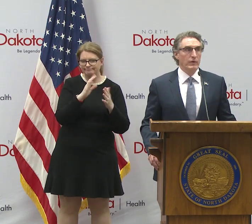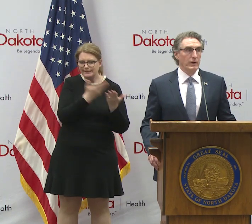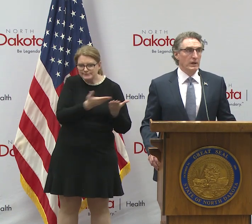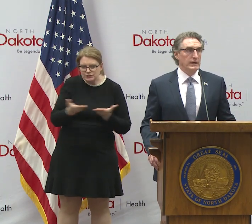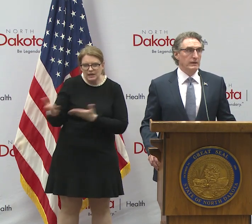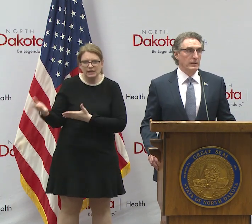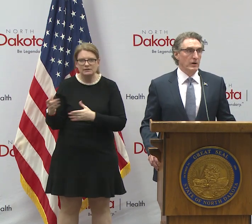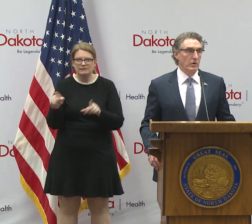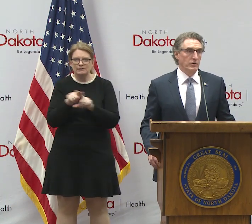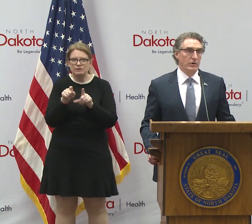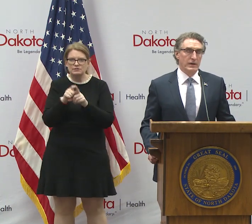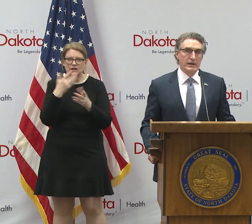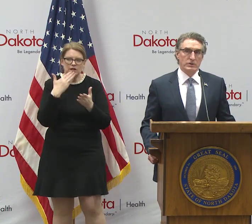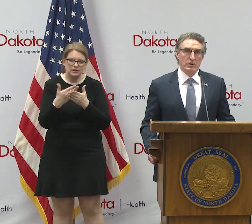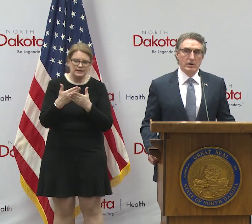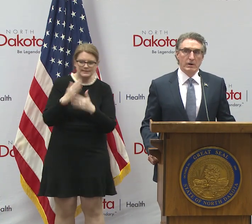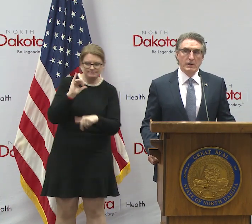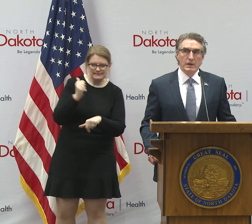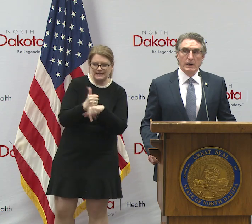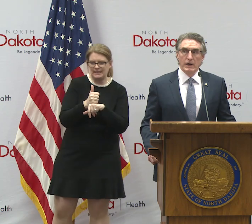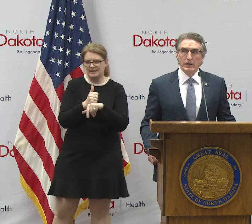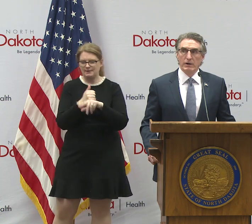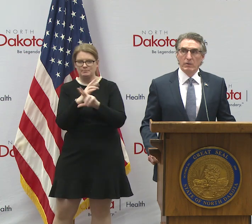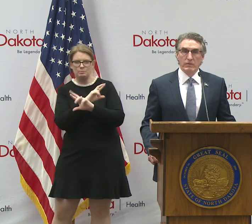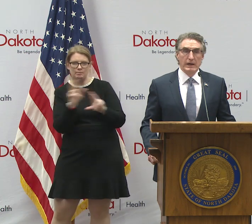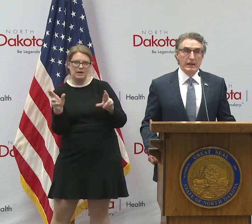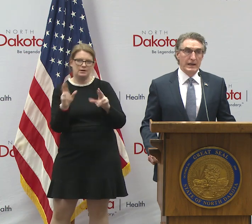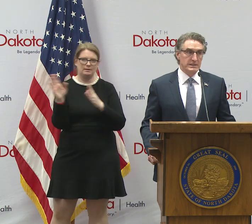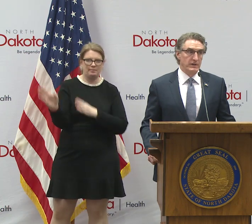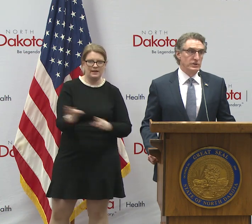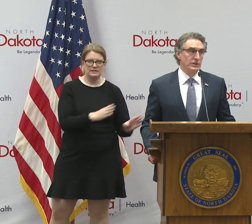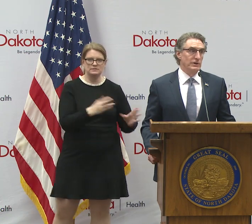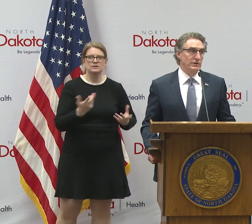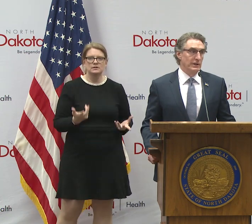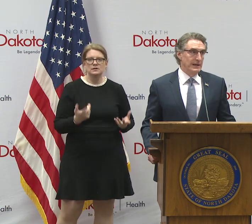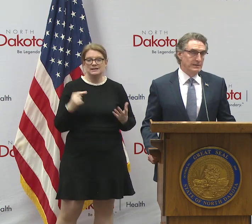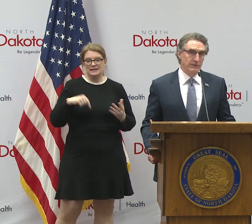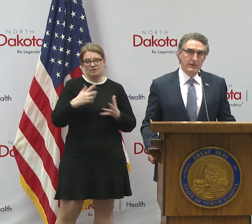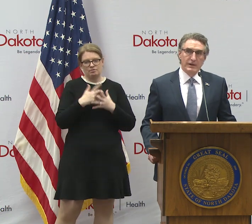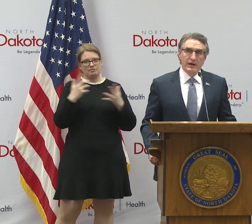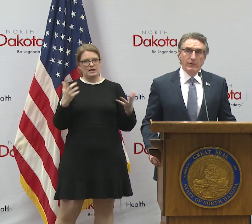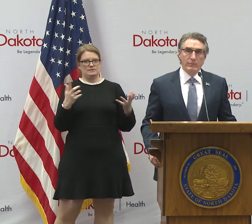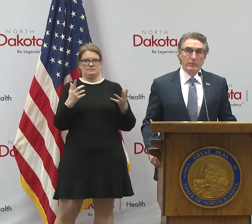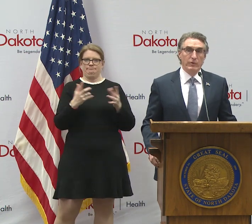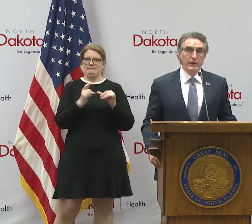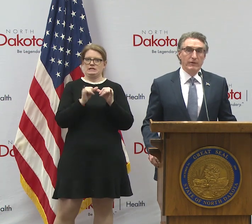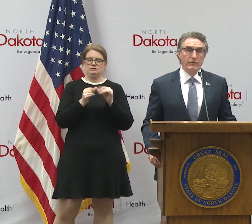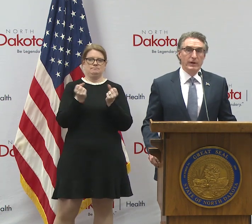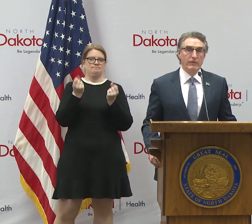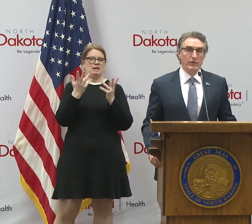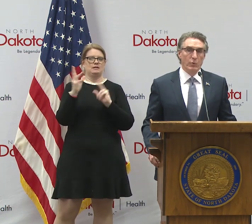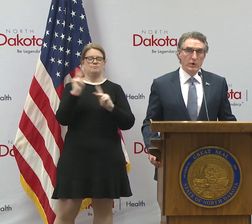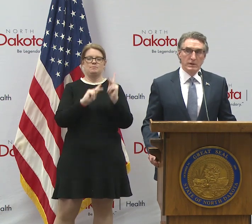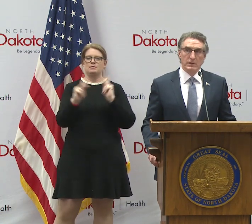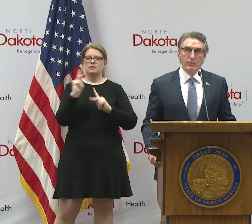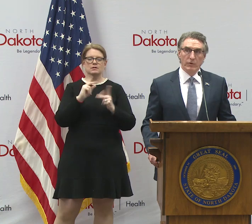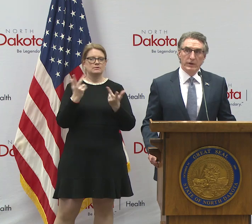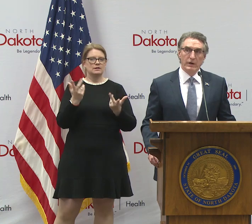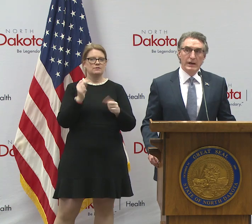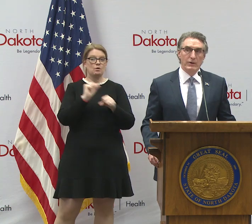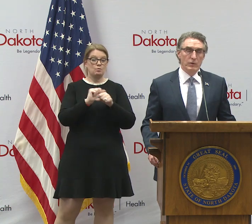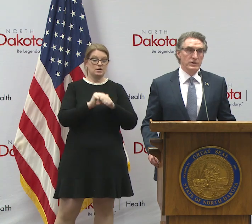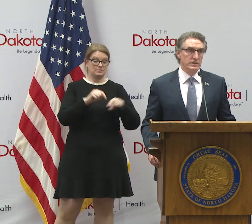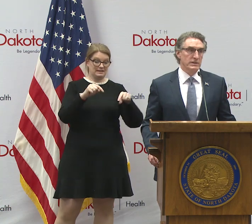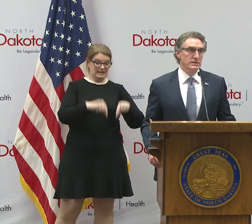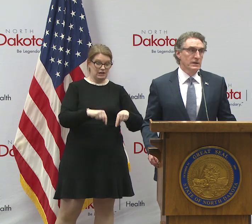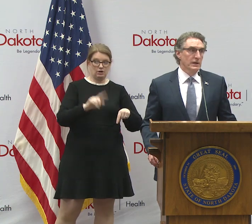and we're very lucky that in our North Dakota National Guard here we've got lots of engineers, lots of people that have worked both